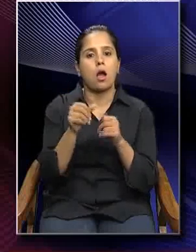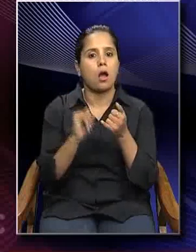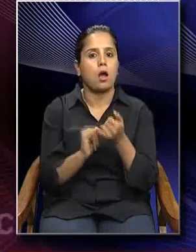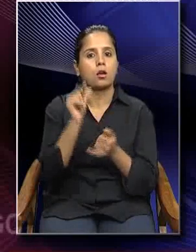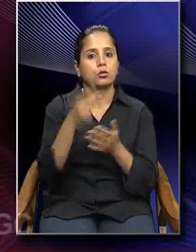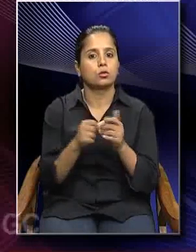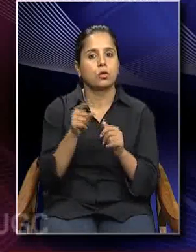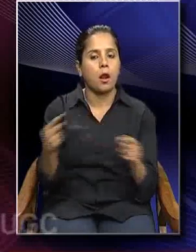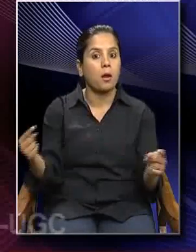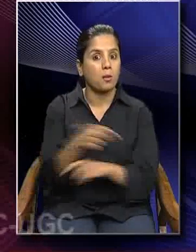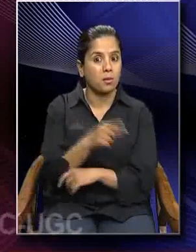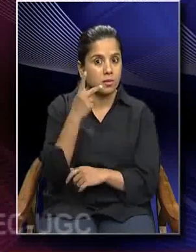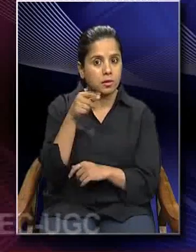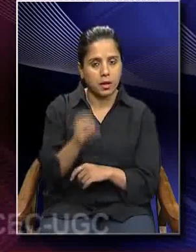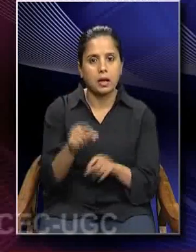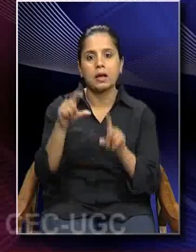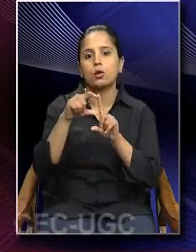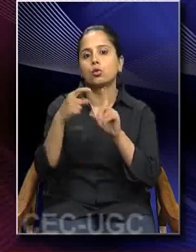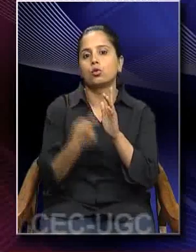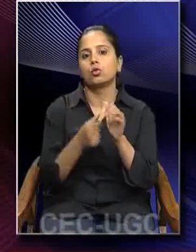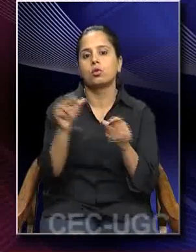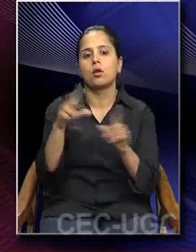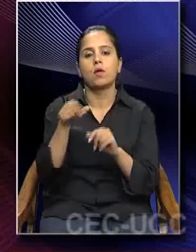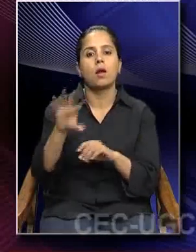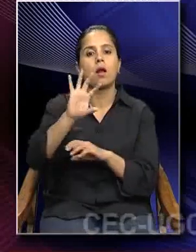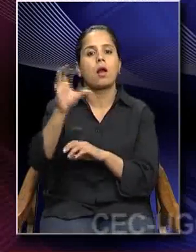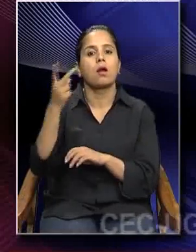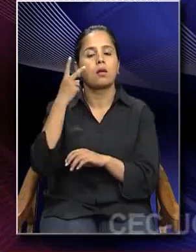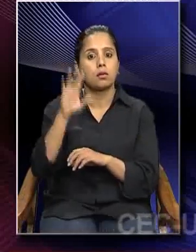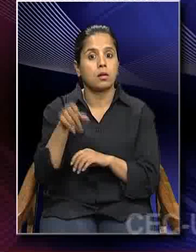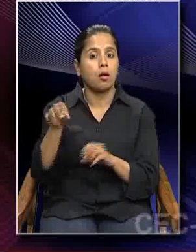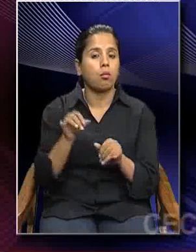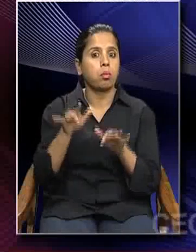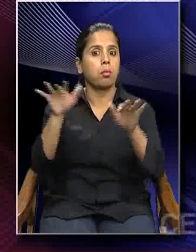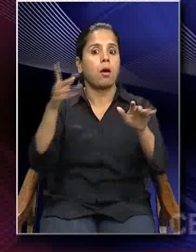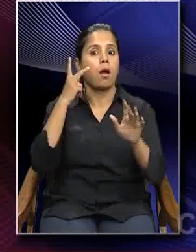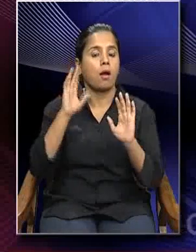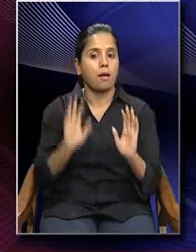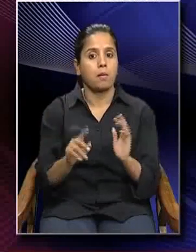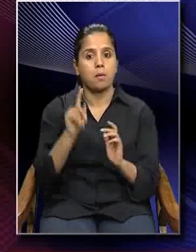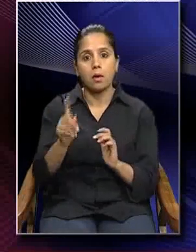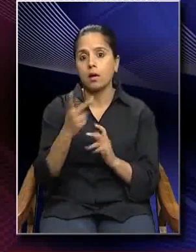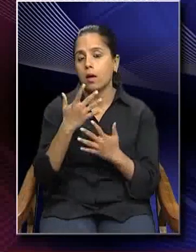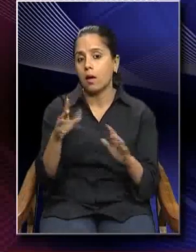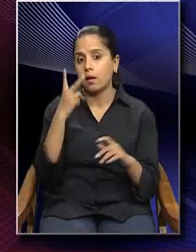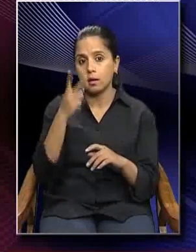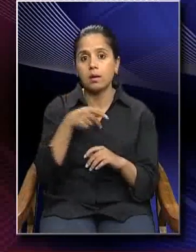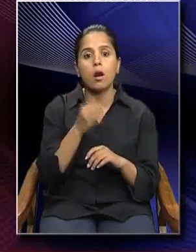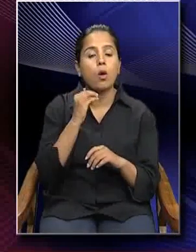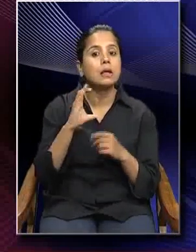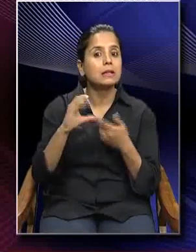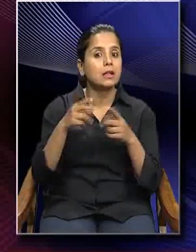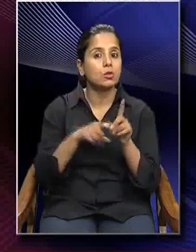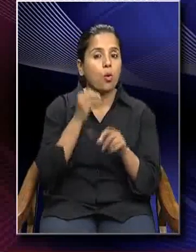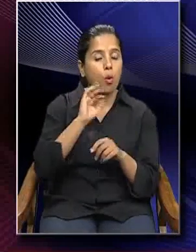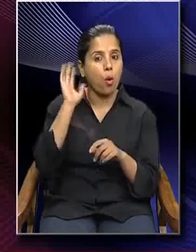can be traced to the Dravida countries where it was widespread until a couple of centuries